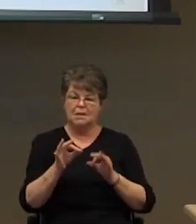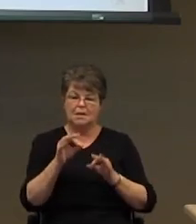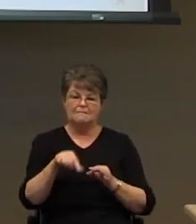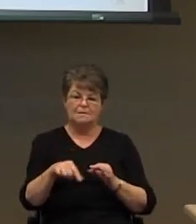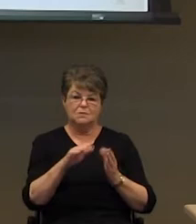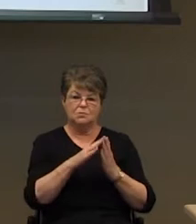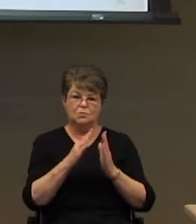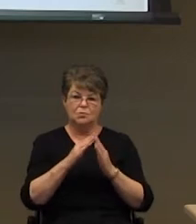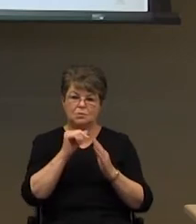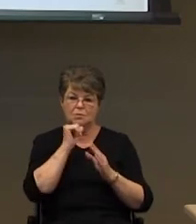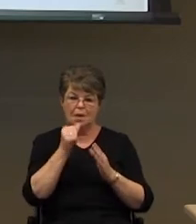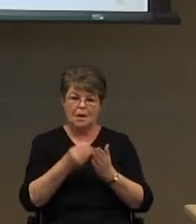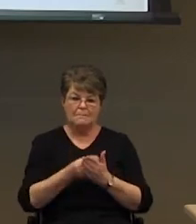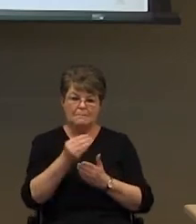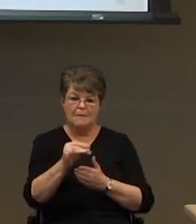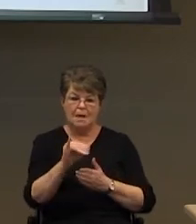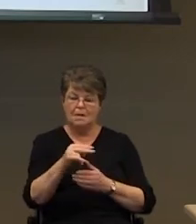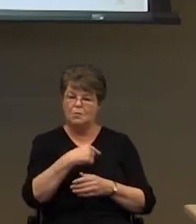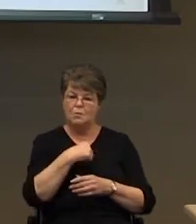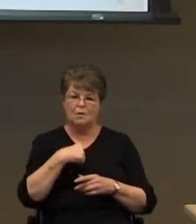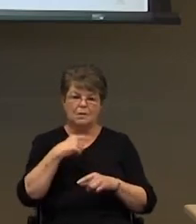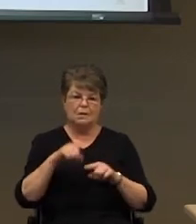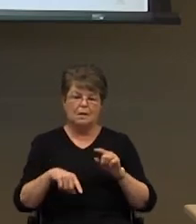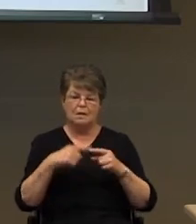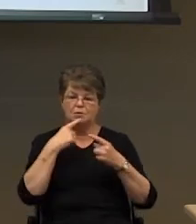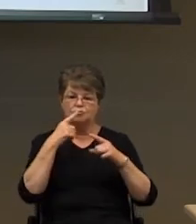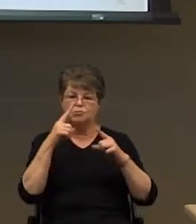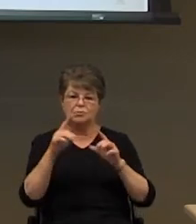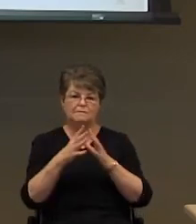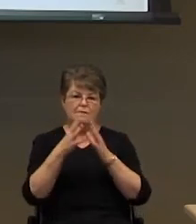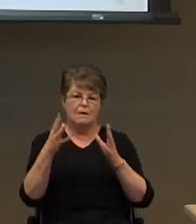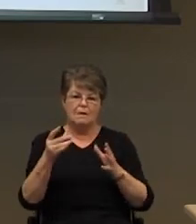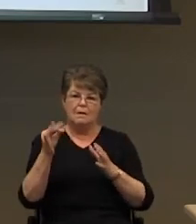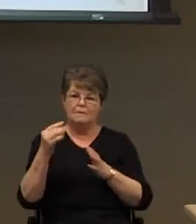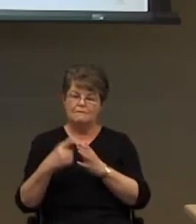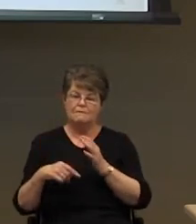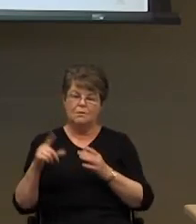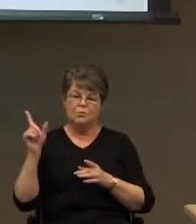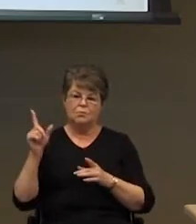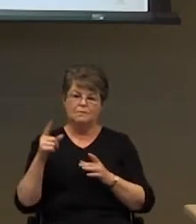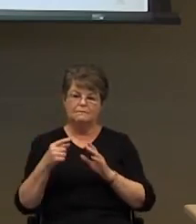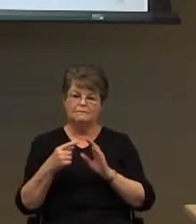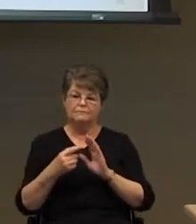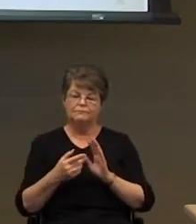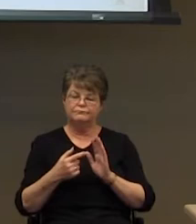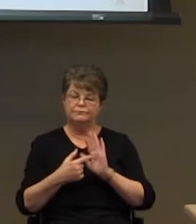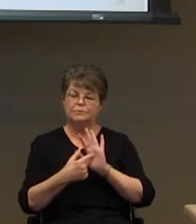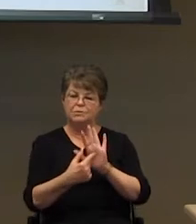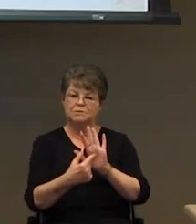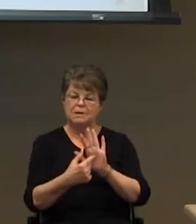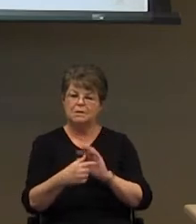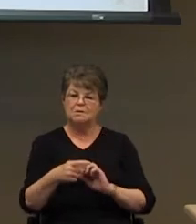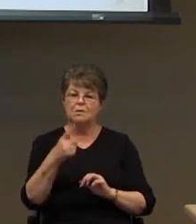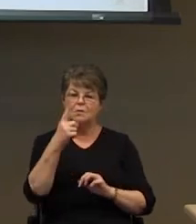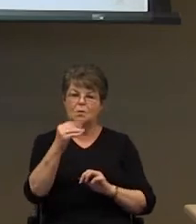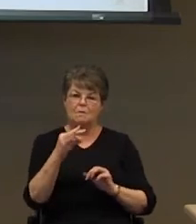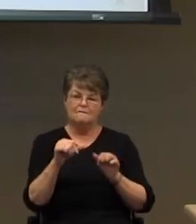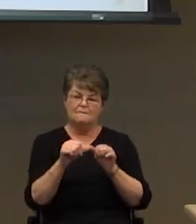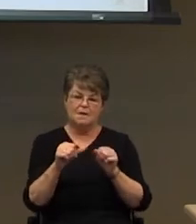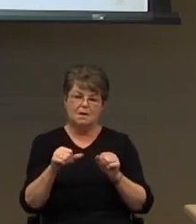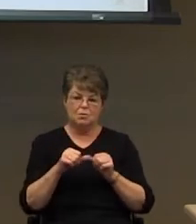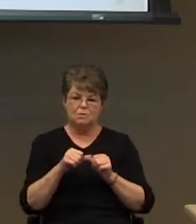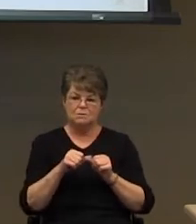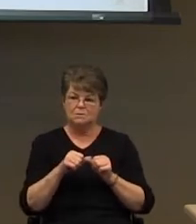doesn't buy in, we're not going to achieve, I think, a lot of what you have presented. One of the areas